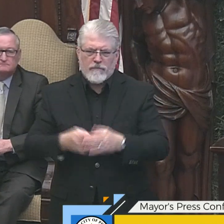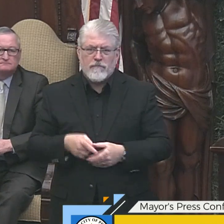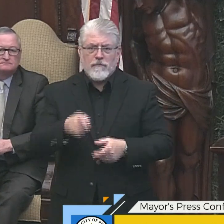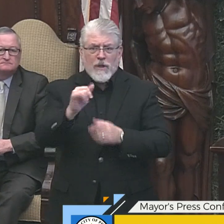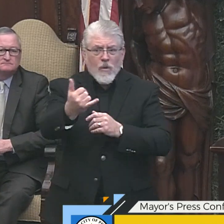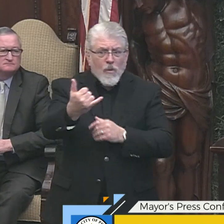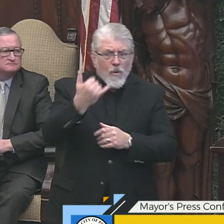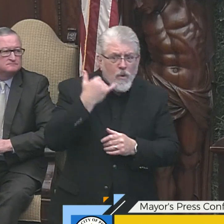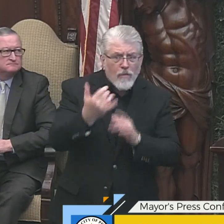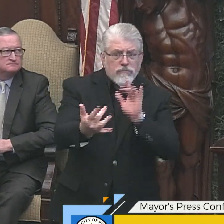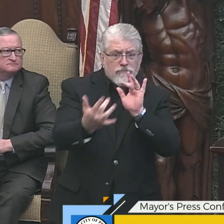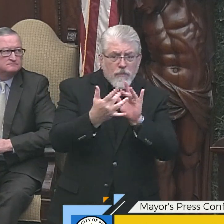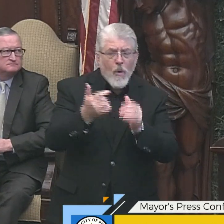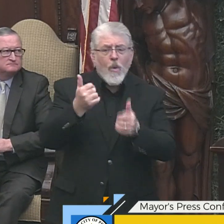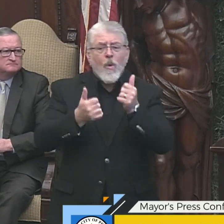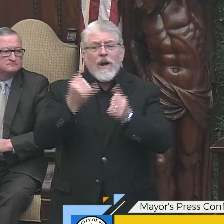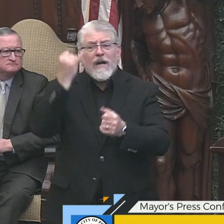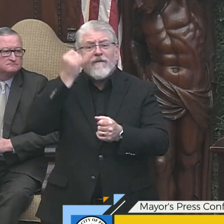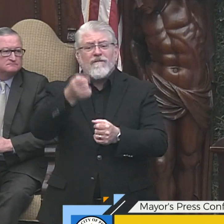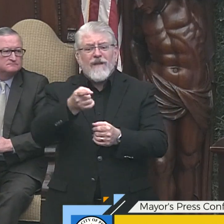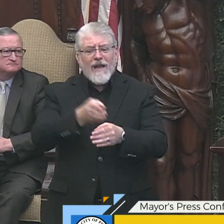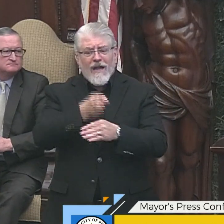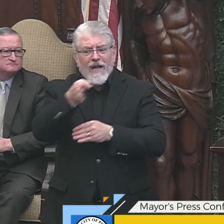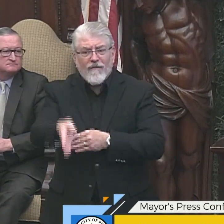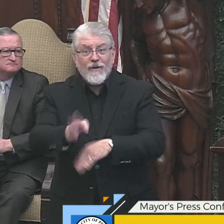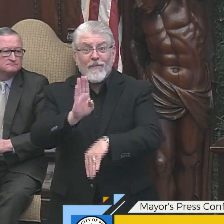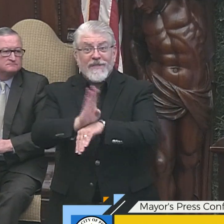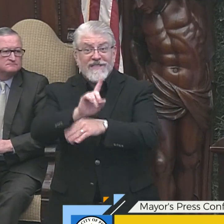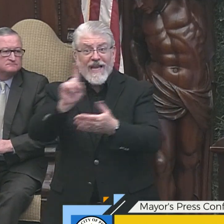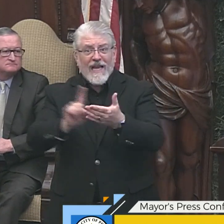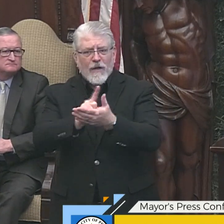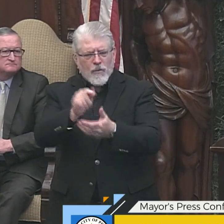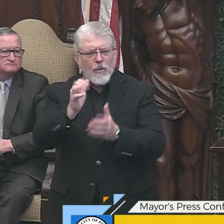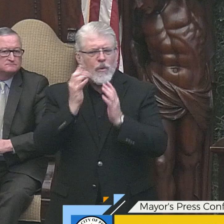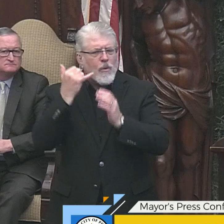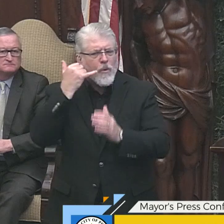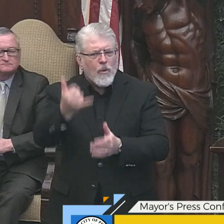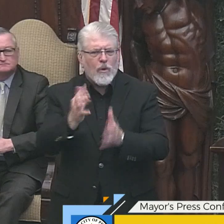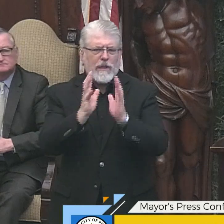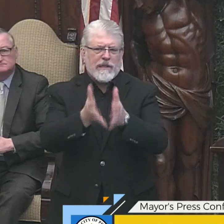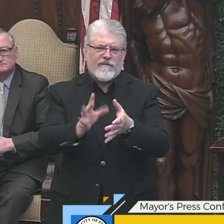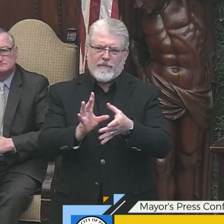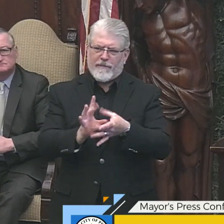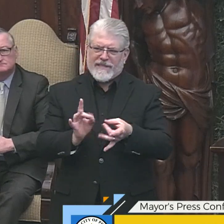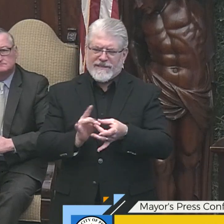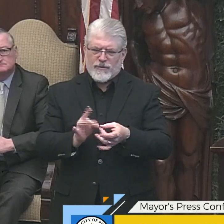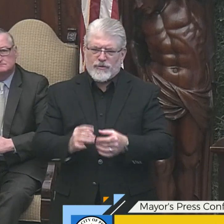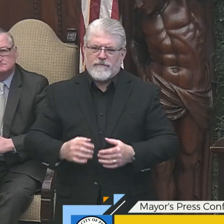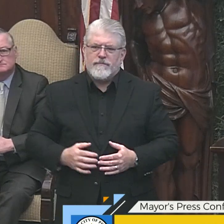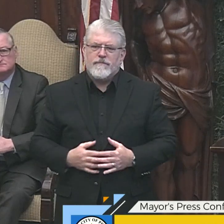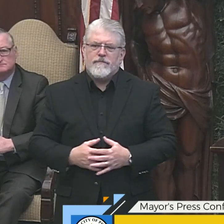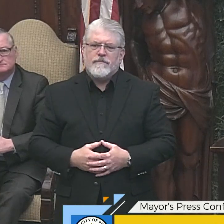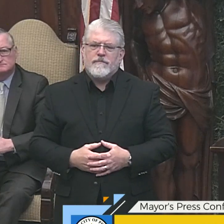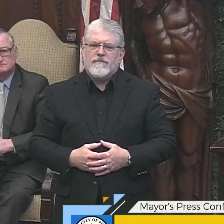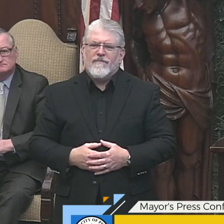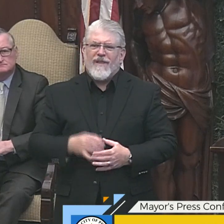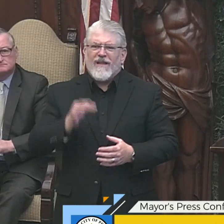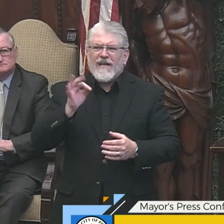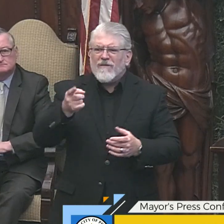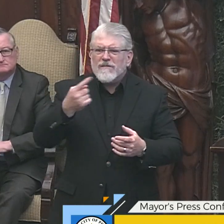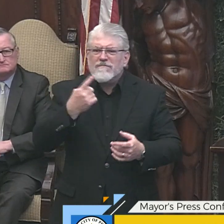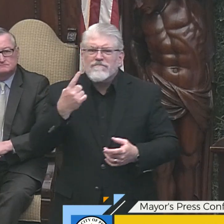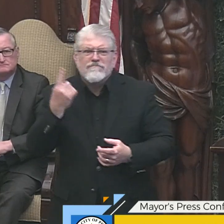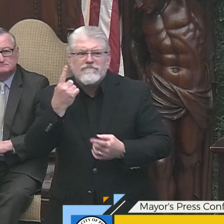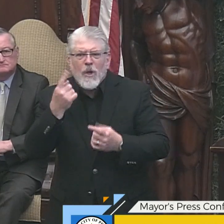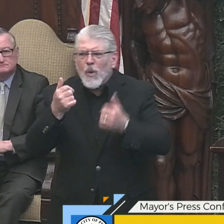last 24 hours has allowed us to better clarify what services will be impacted by the new restrictions. As we mentioned yesterday, individual department